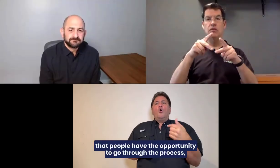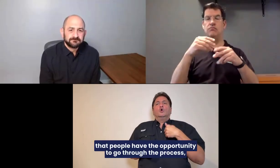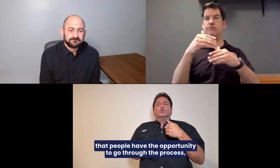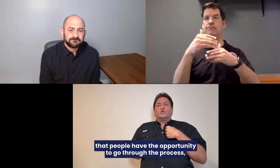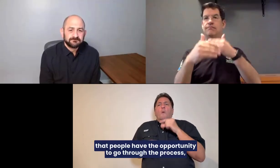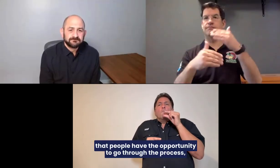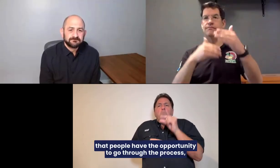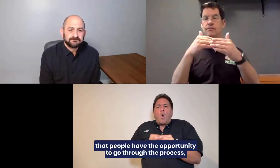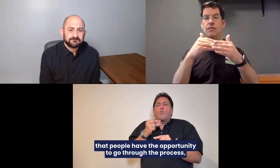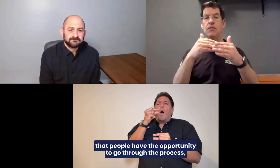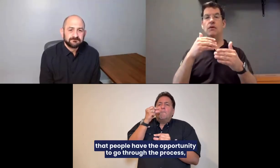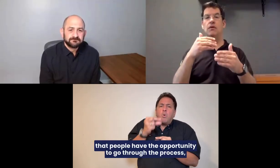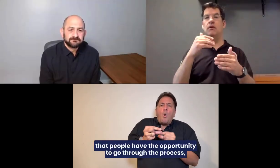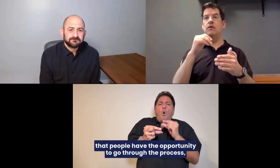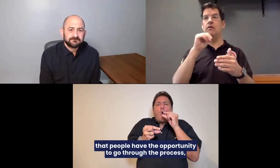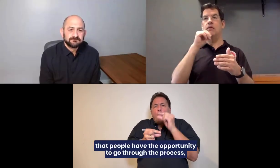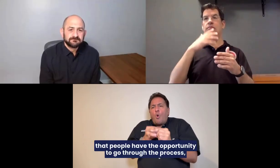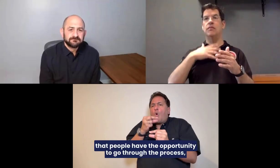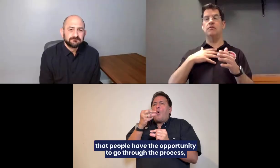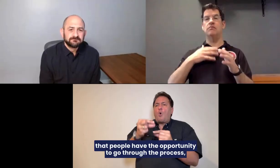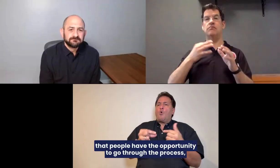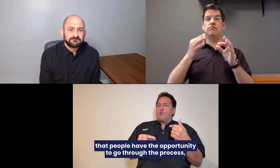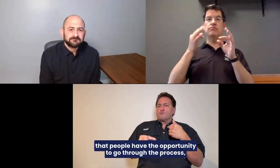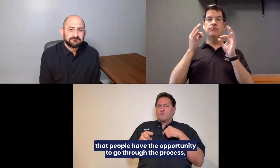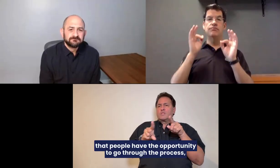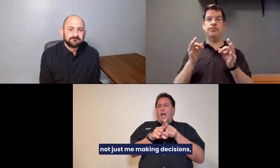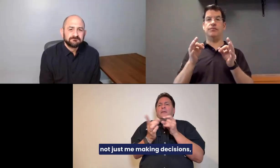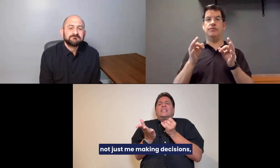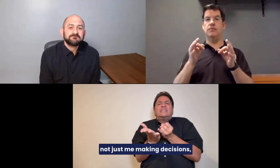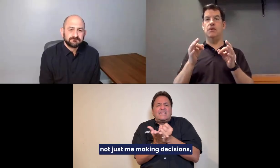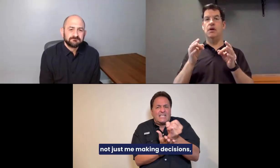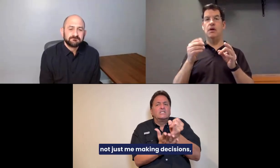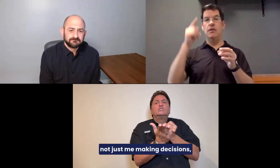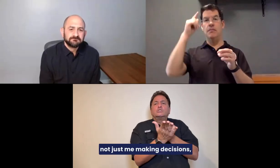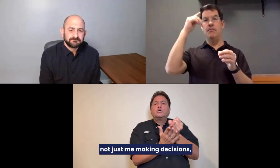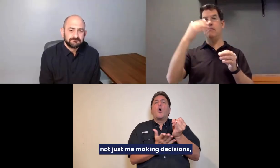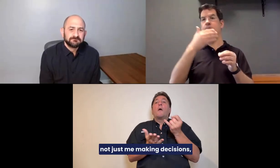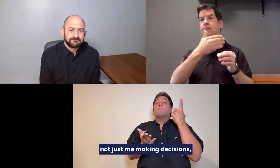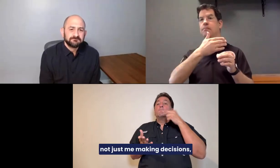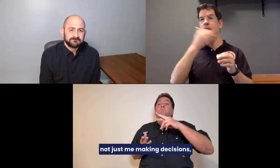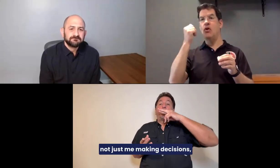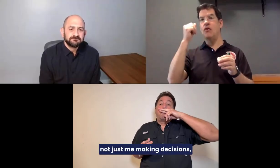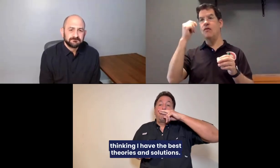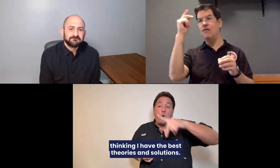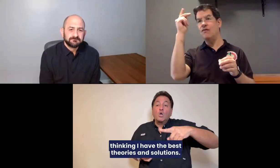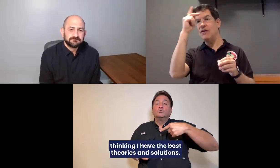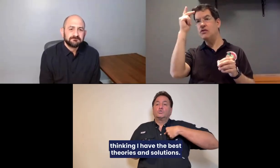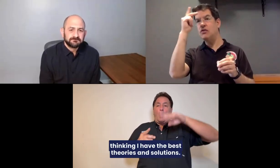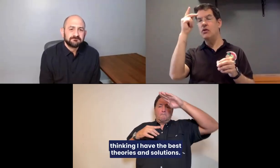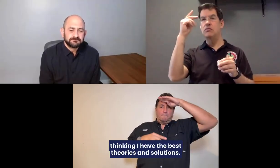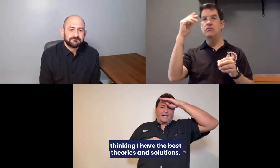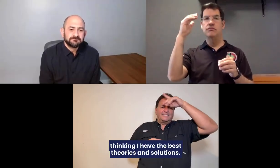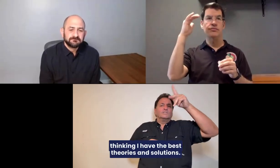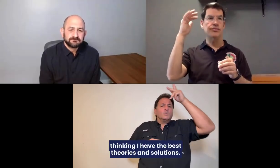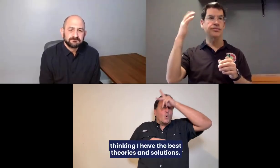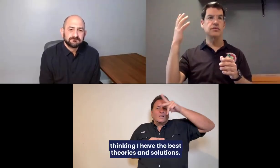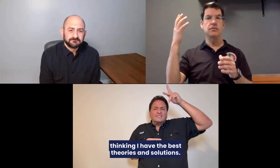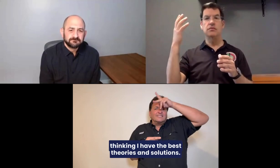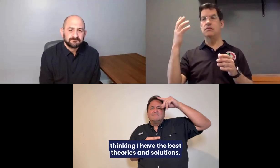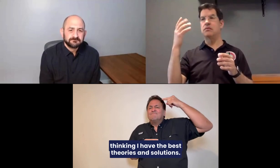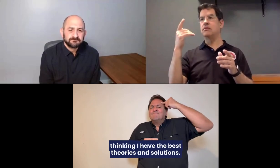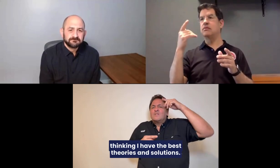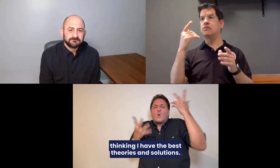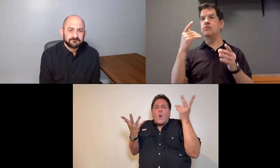the opportunity to go through the process. Not just me making decisions, thinking I have the best theories